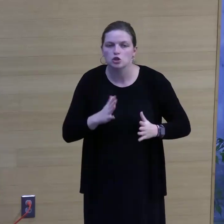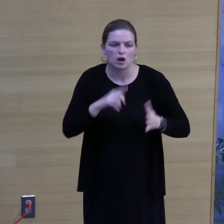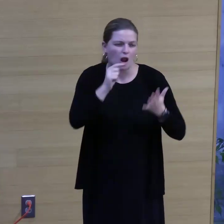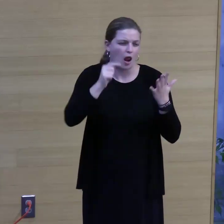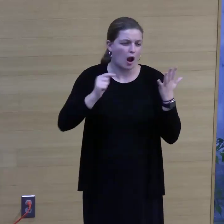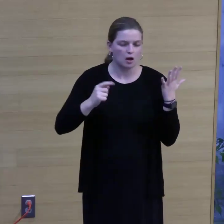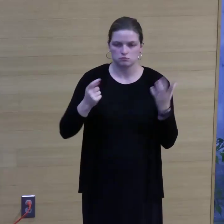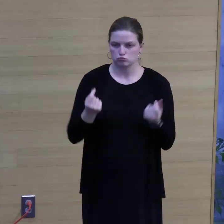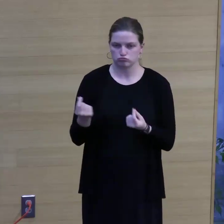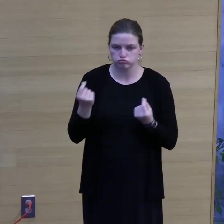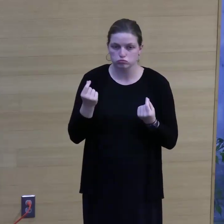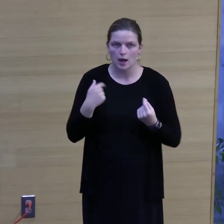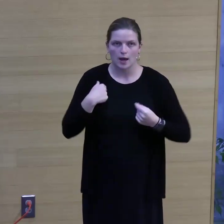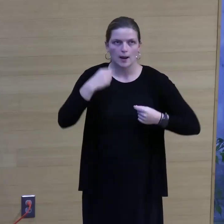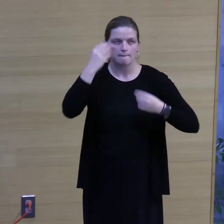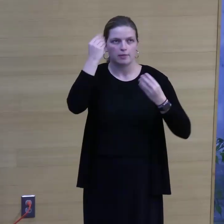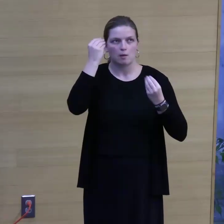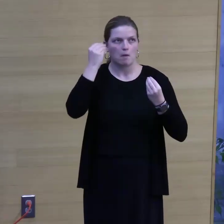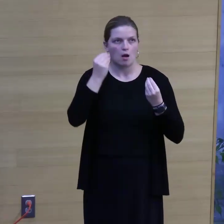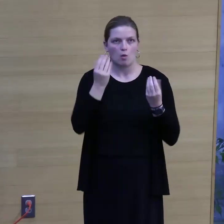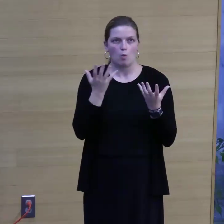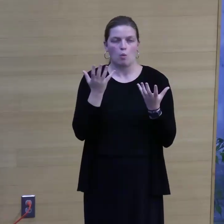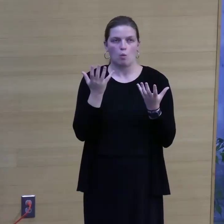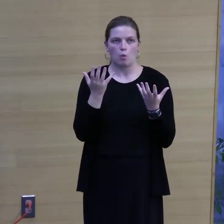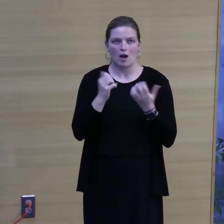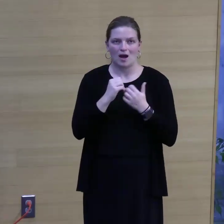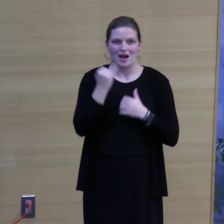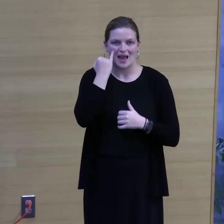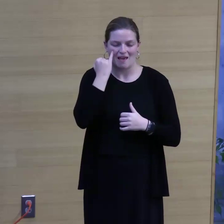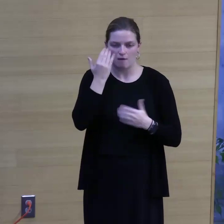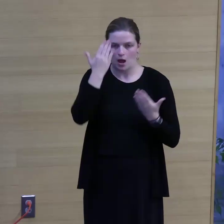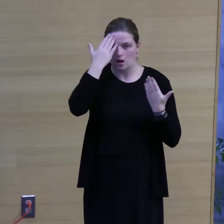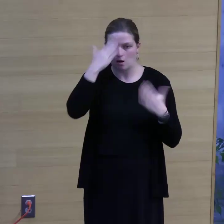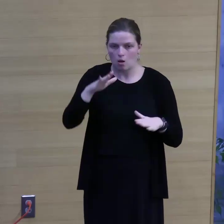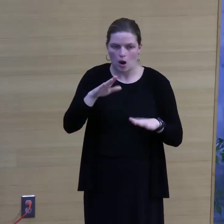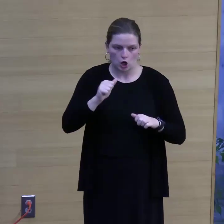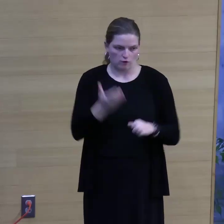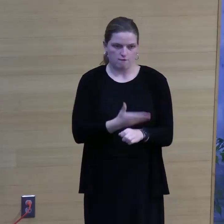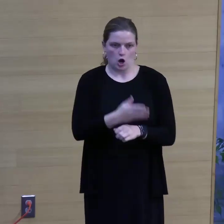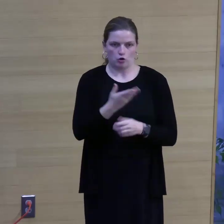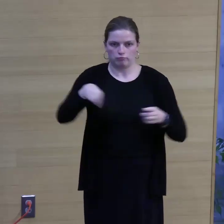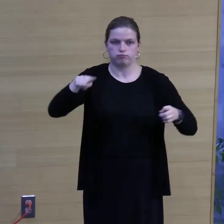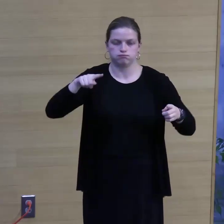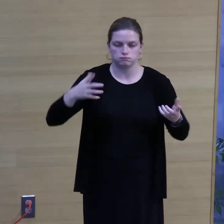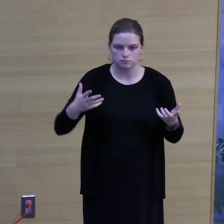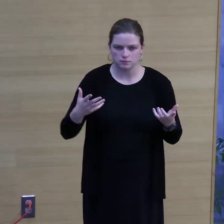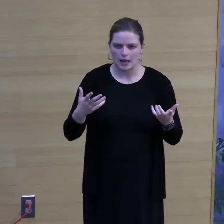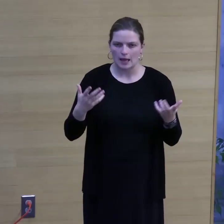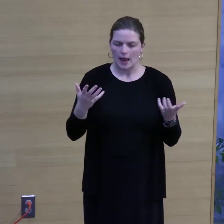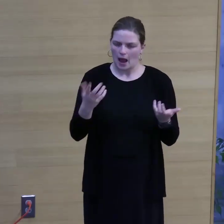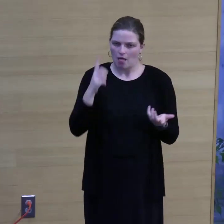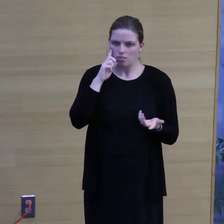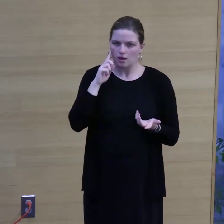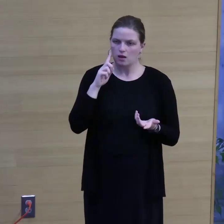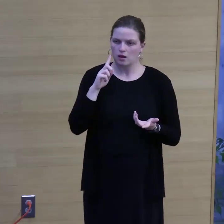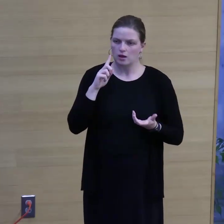of these things. And I think about what position I would have been in had I not known that I could do that. Mhm. And I think it really does